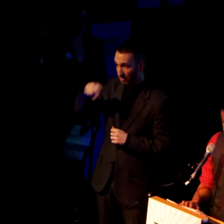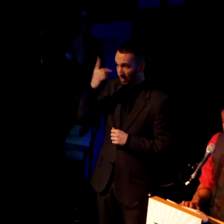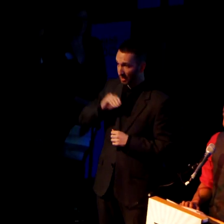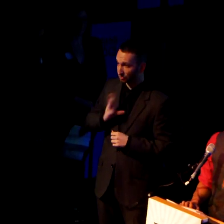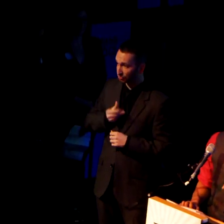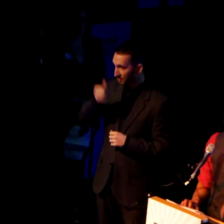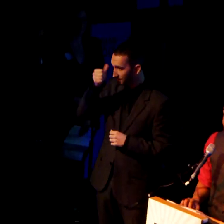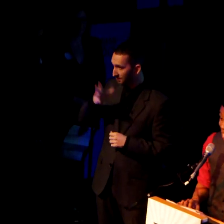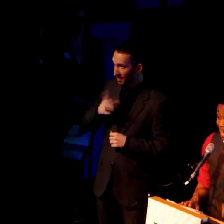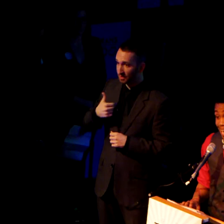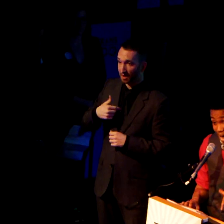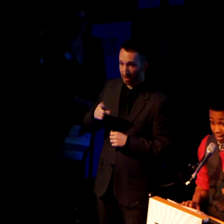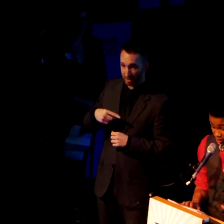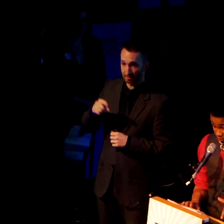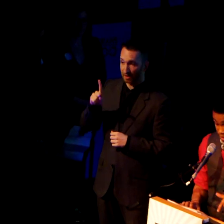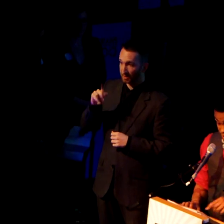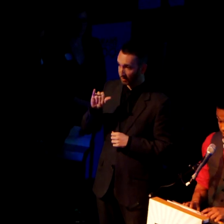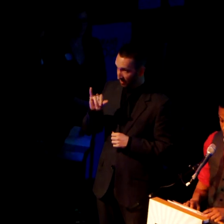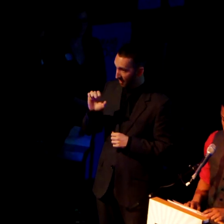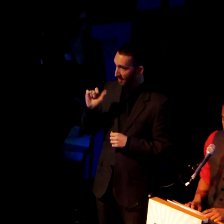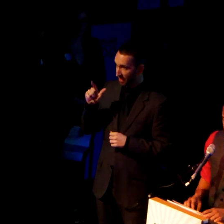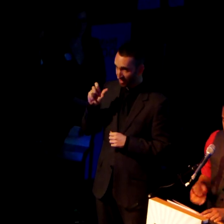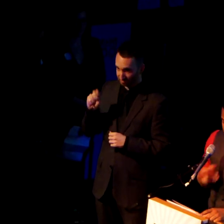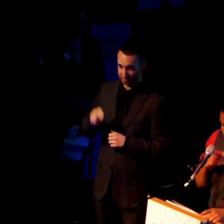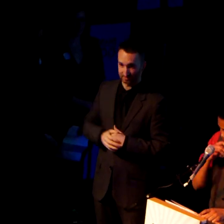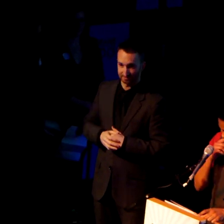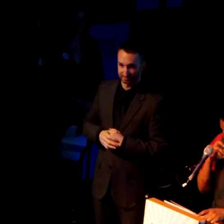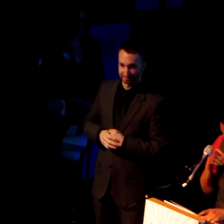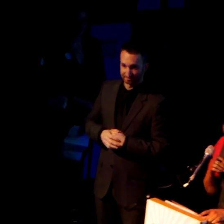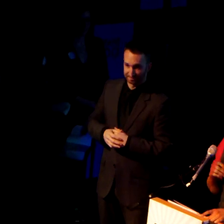trans man. I am Kye Allums.